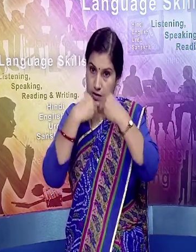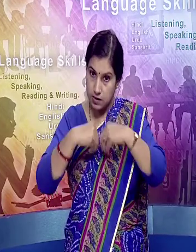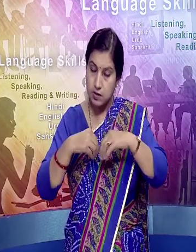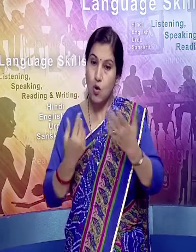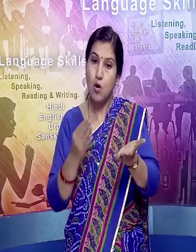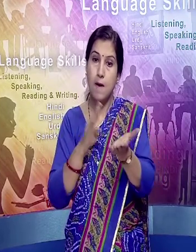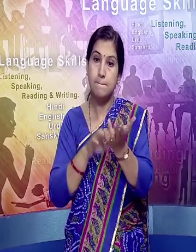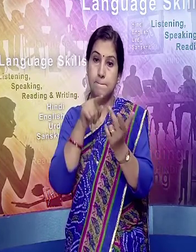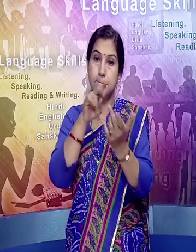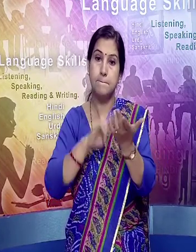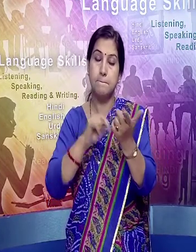energy.